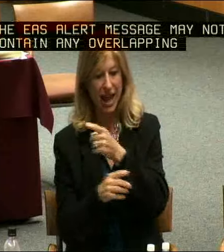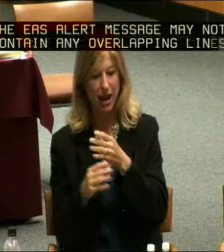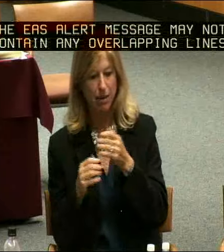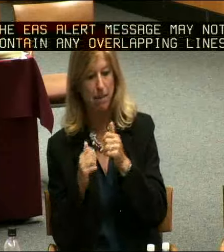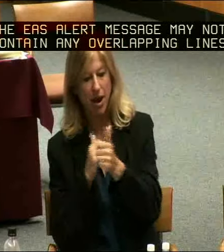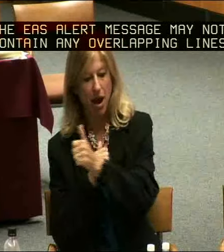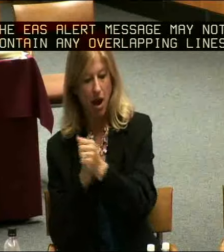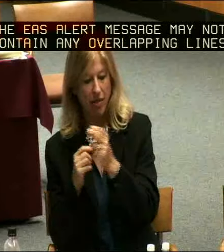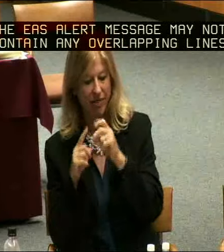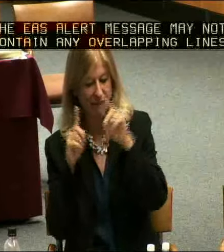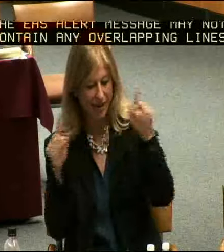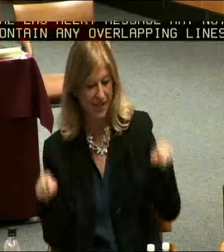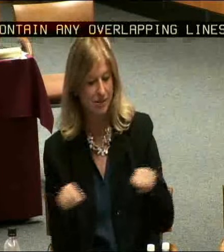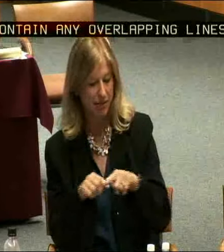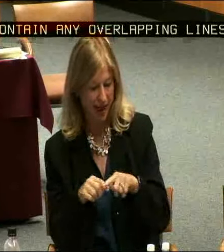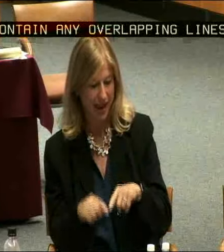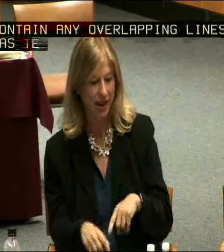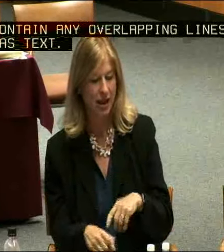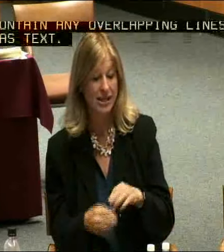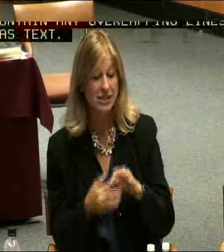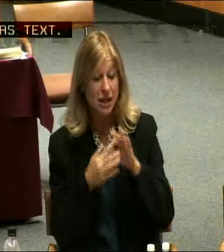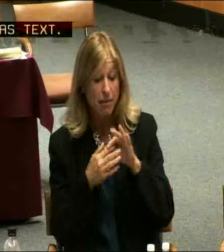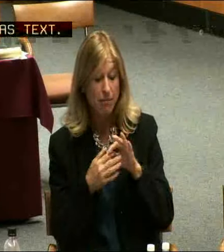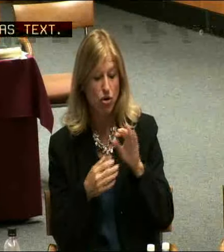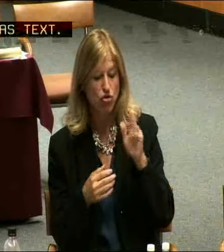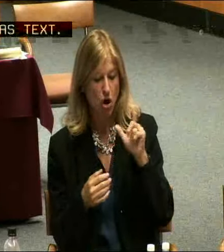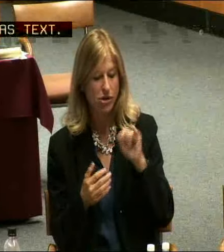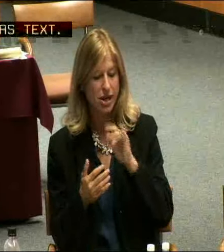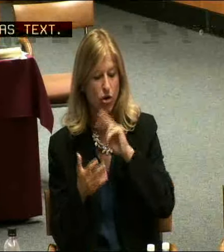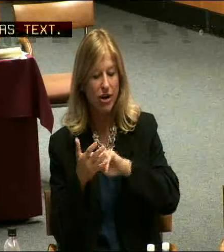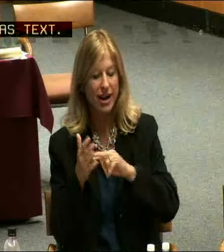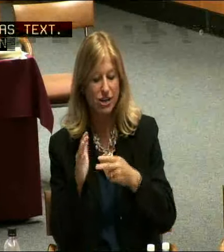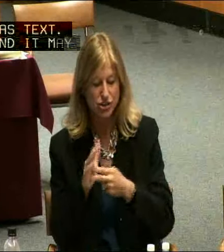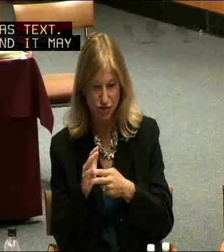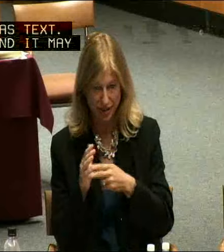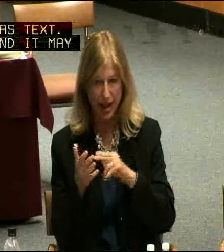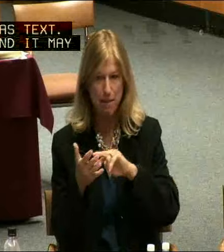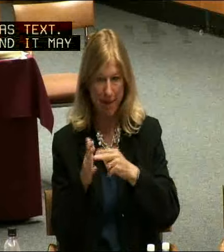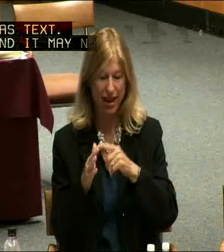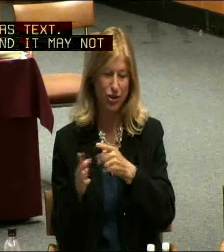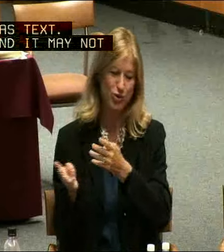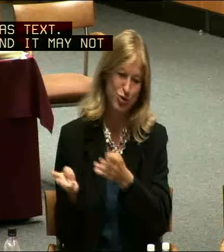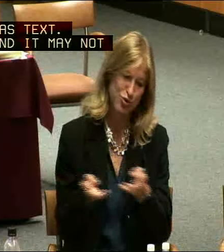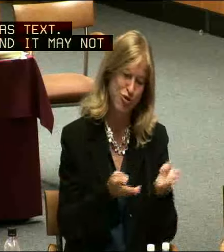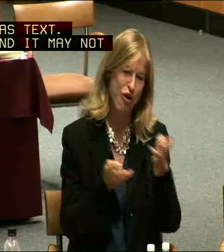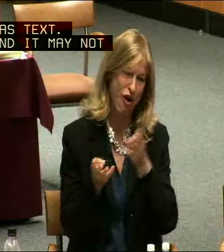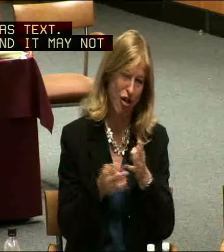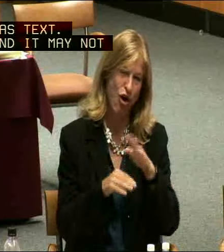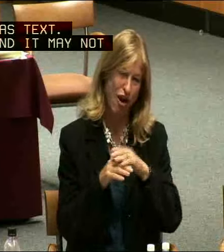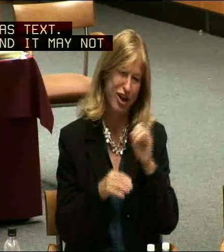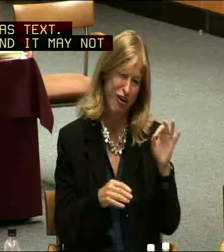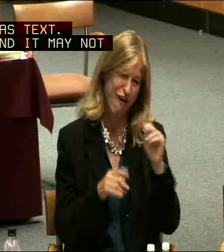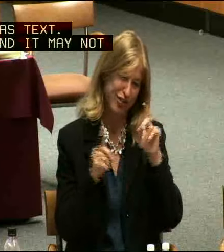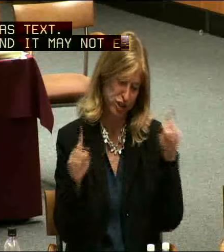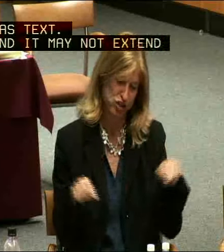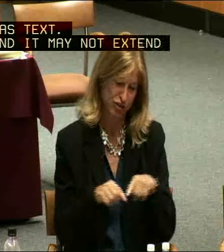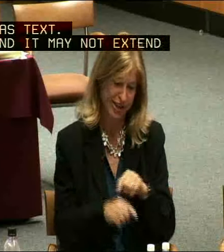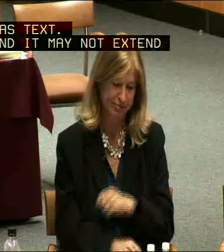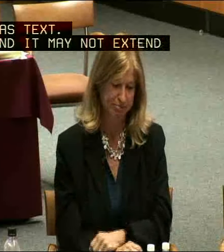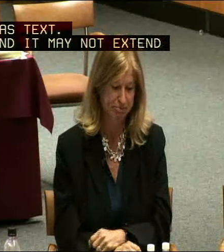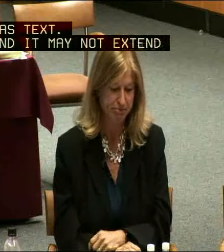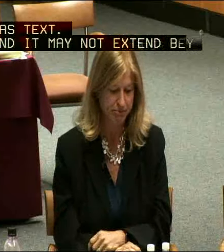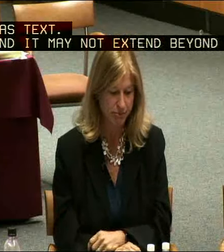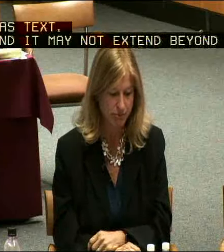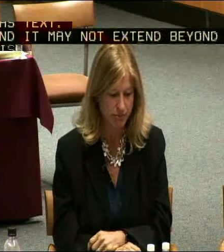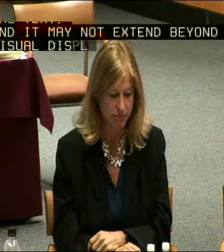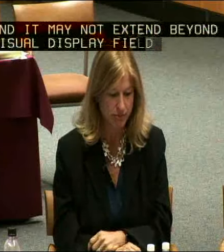and it may not extend beyond the visual display field, except for crawls that intentionally scroll on